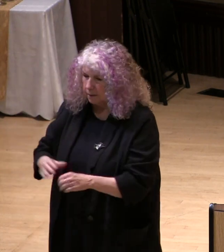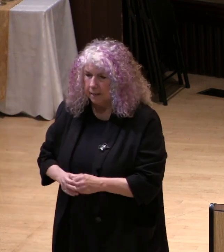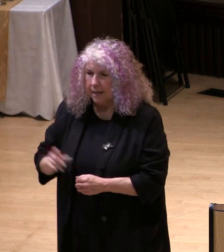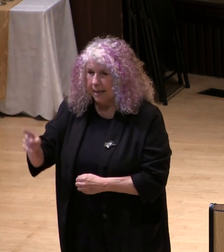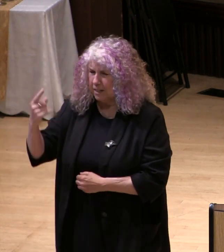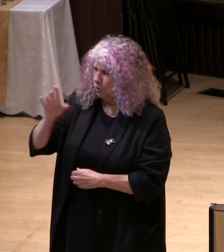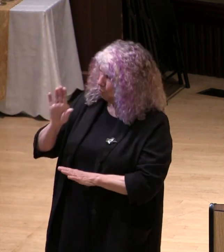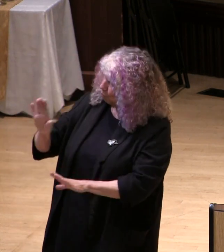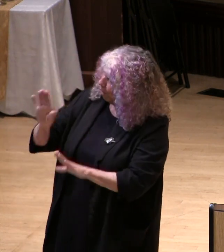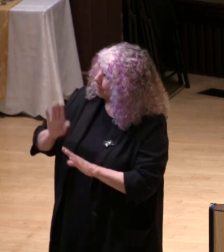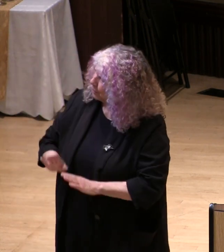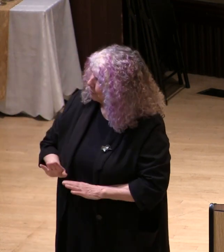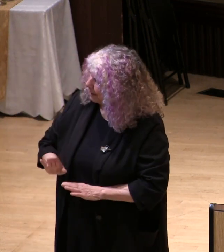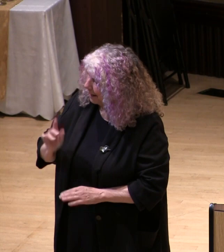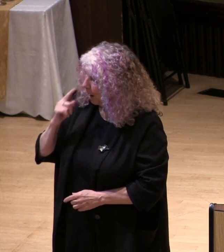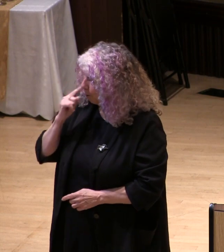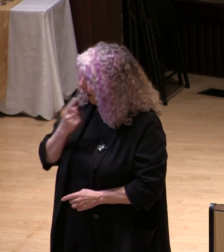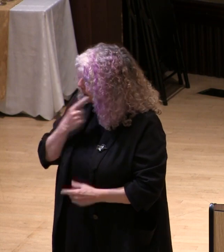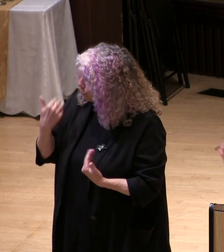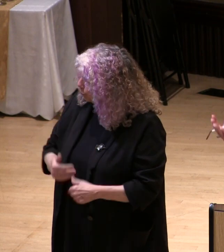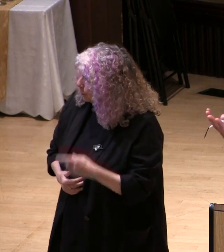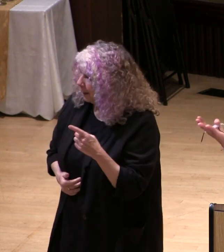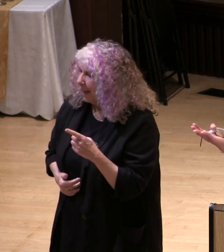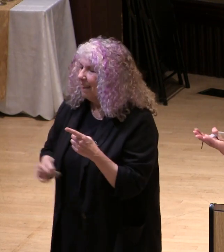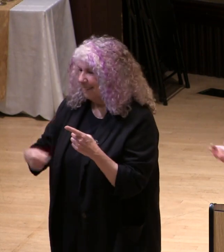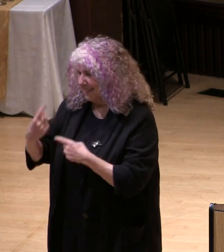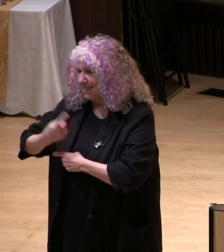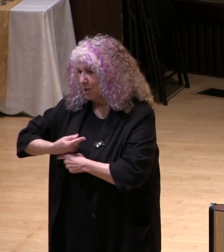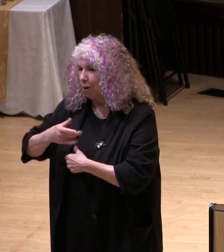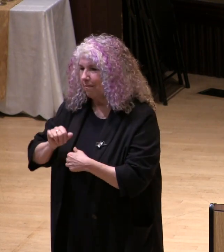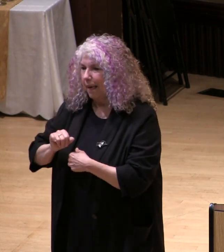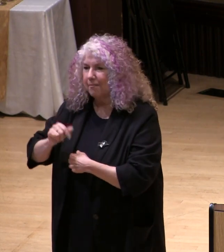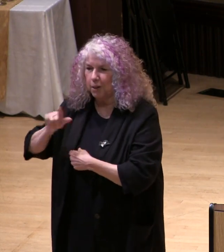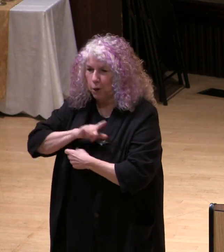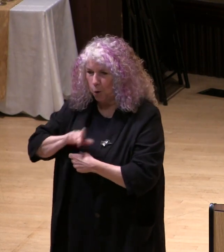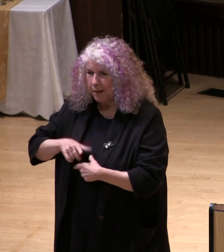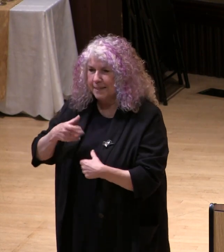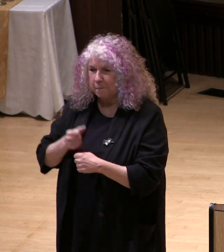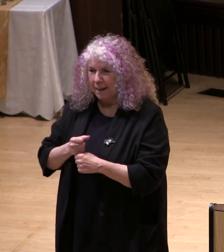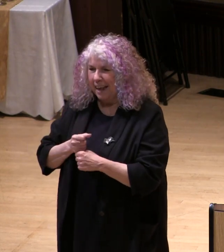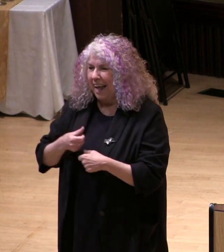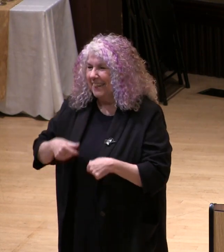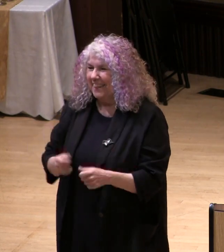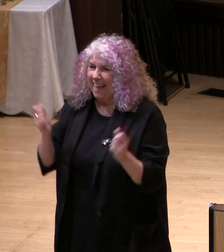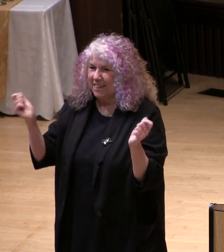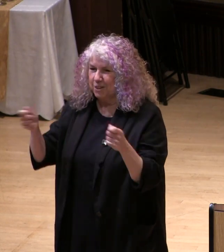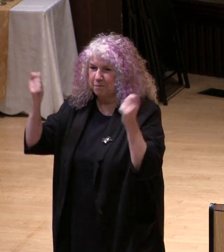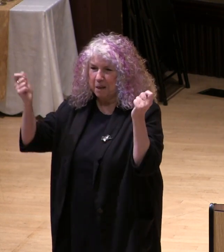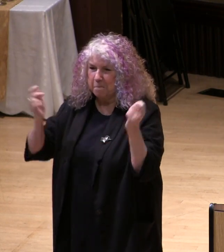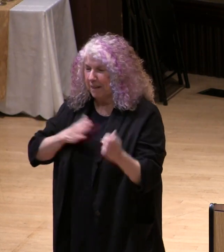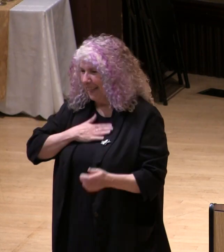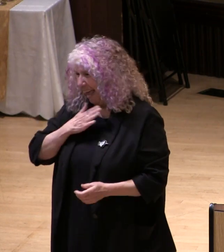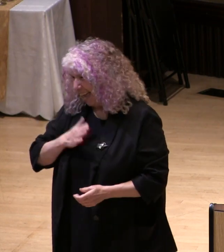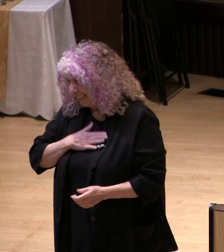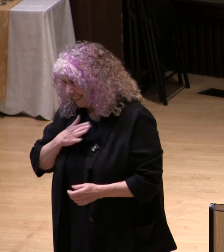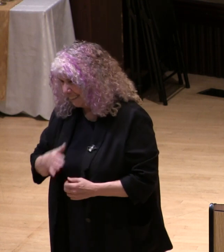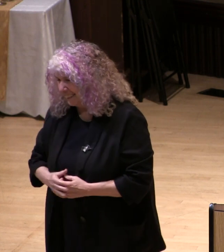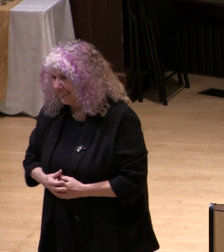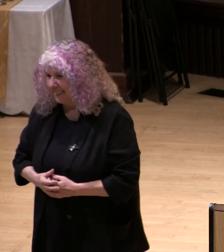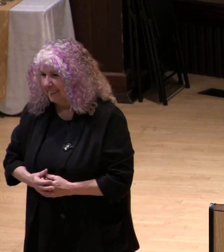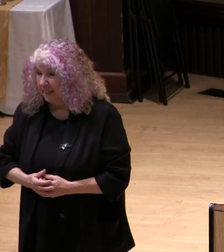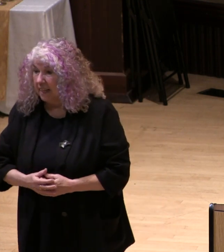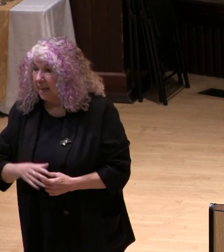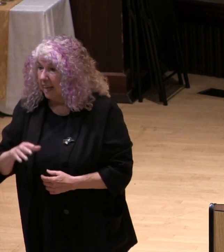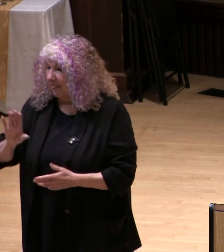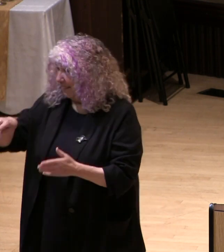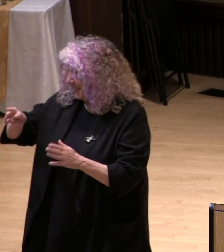It is wonderful in our eyes. This is the day the Lord has made. Let us rejoice and be glad.